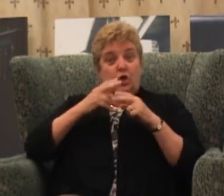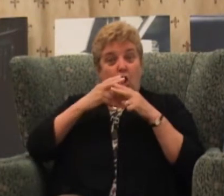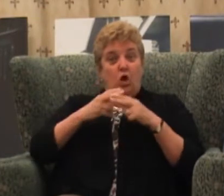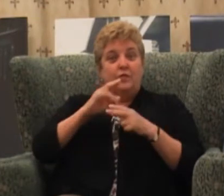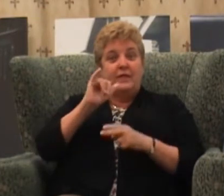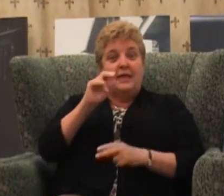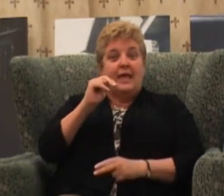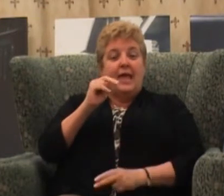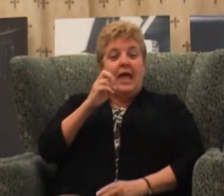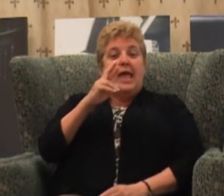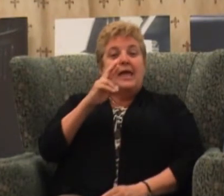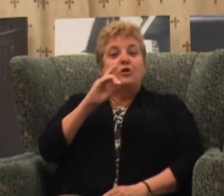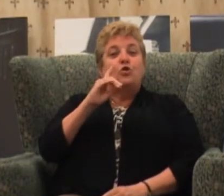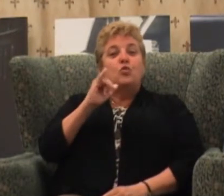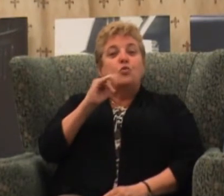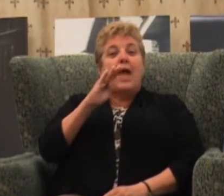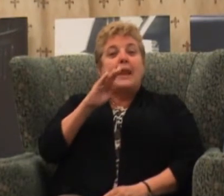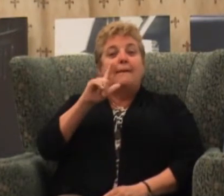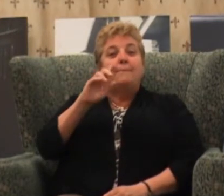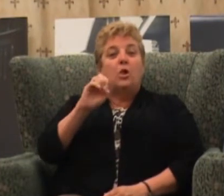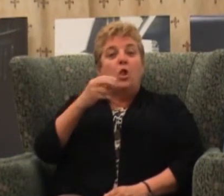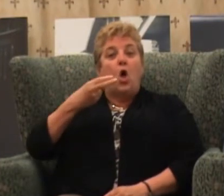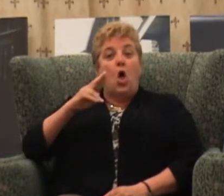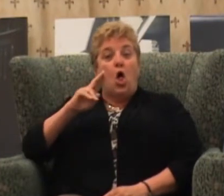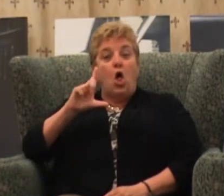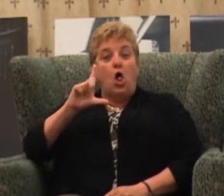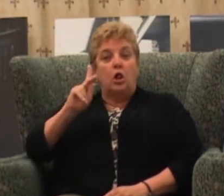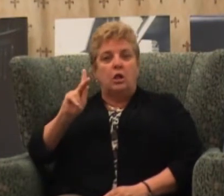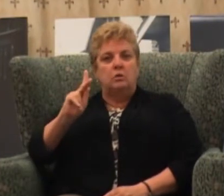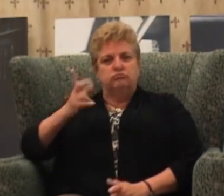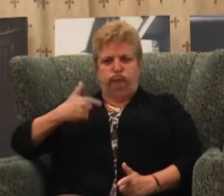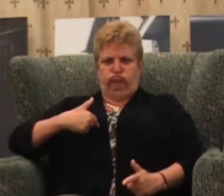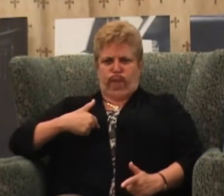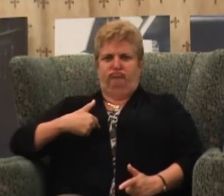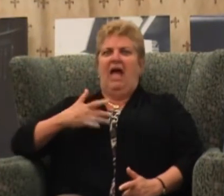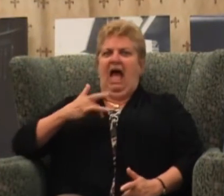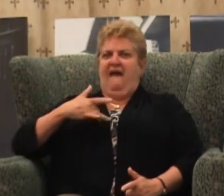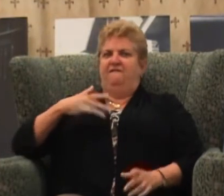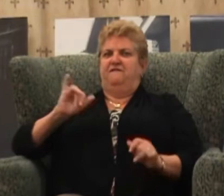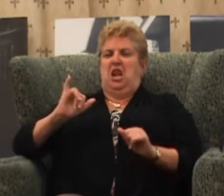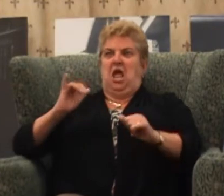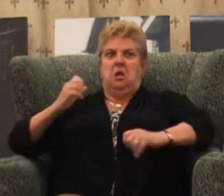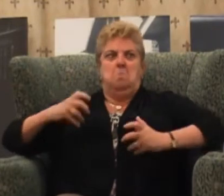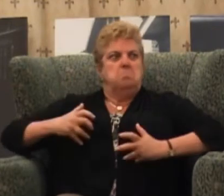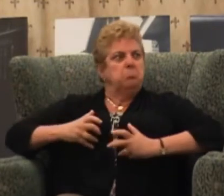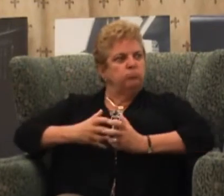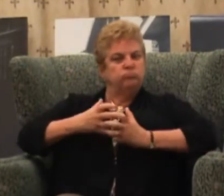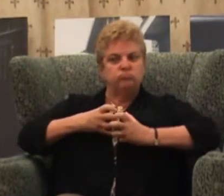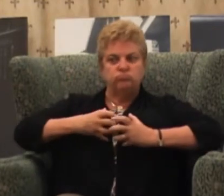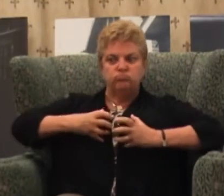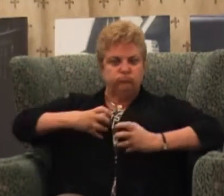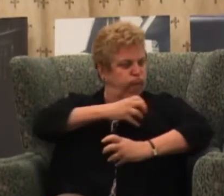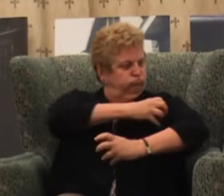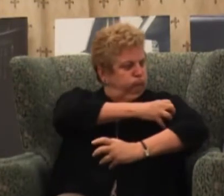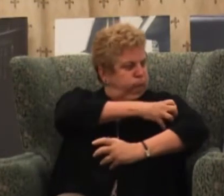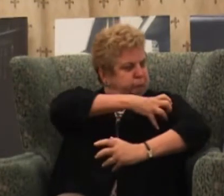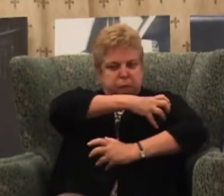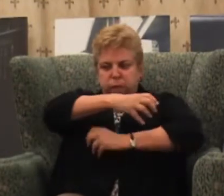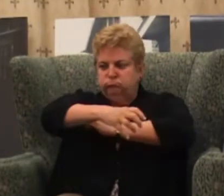Hulk. But I felt like I just started getting bigger. And my hair just